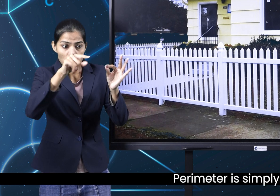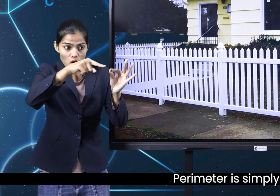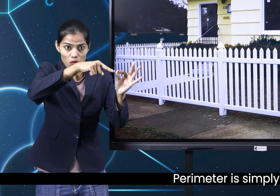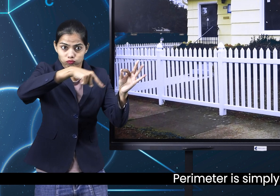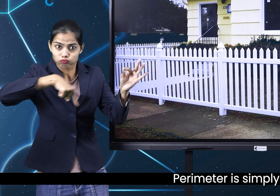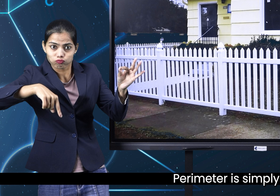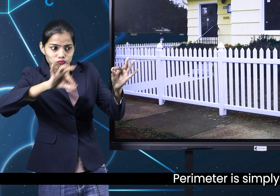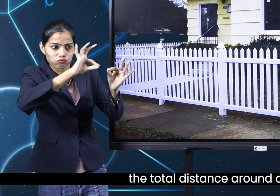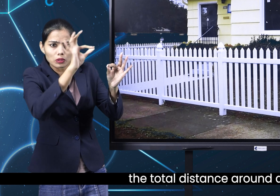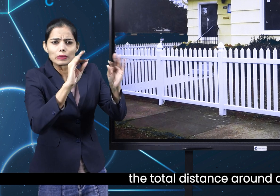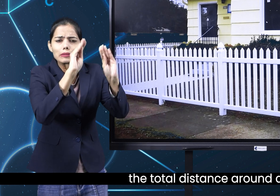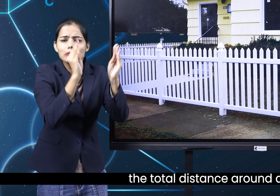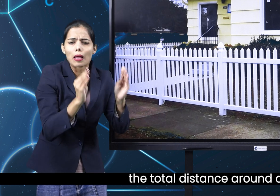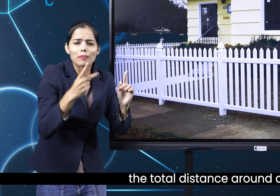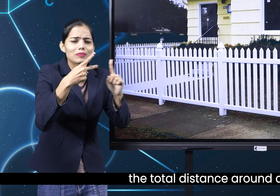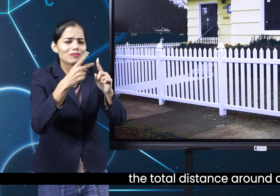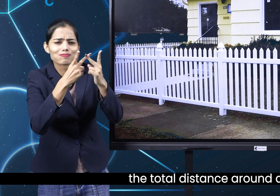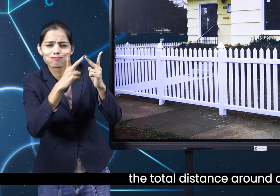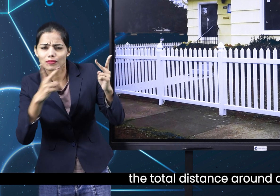Perimeter is simply the total distance around a shape.